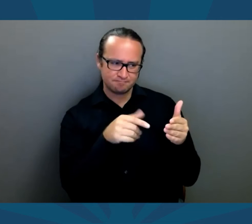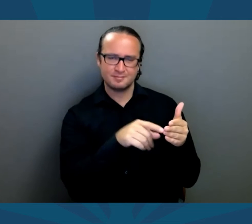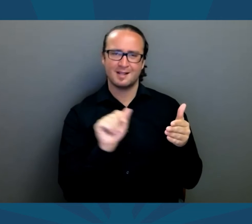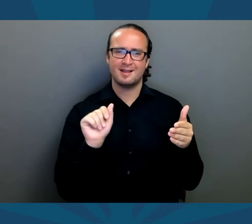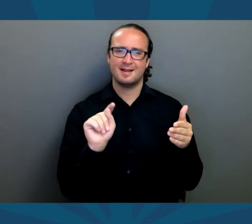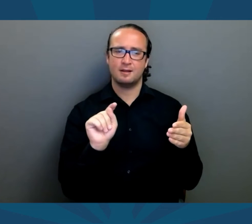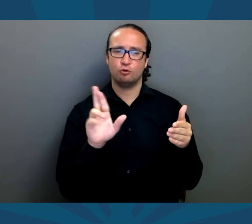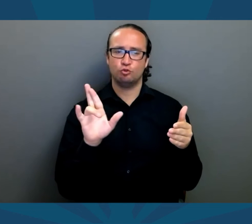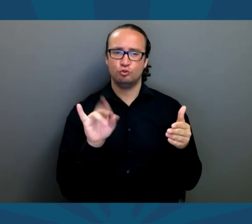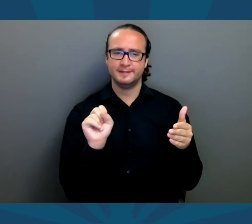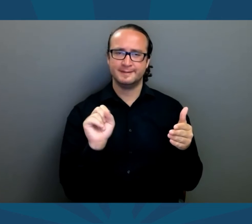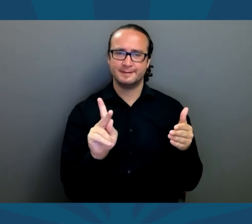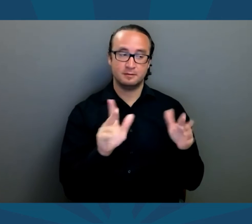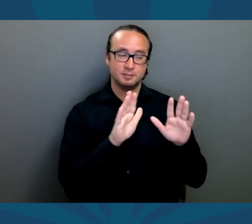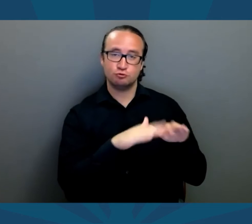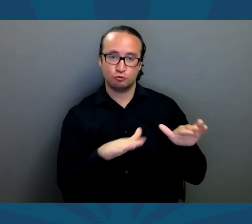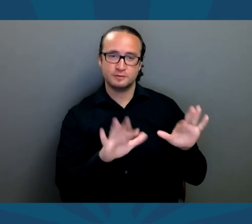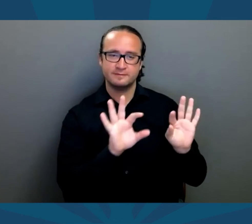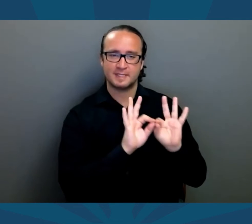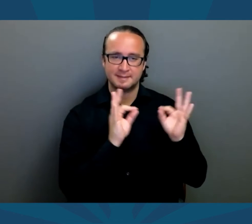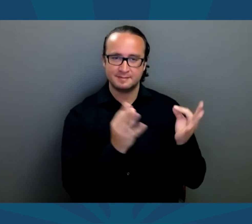and families,